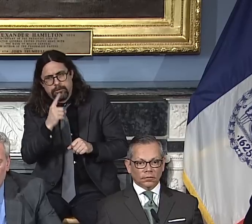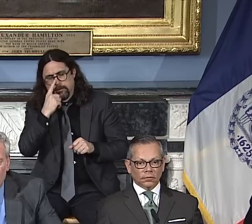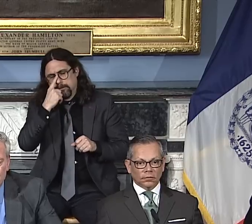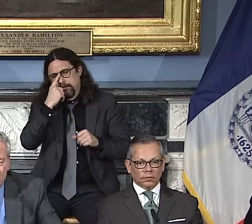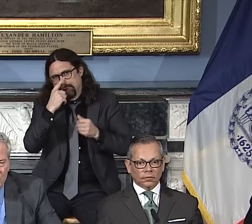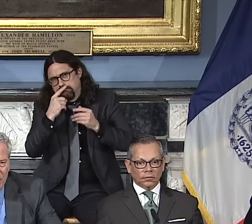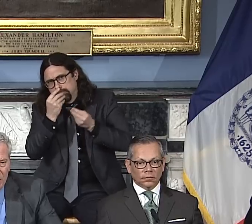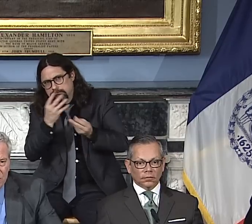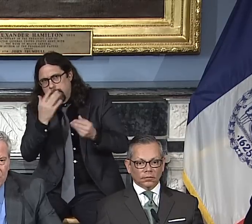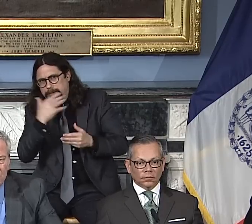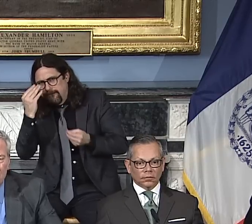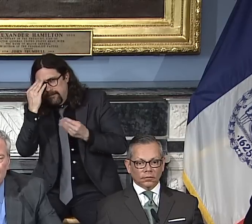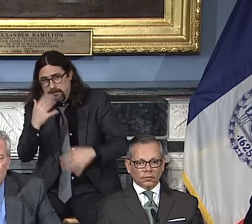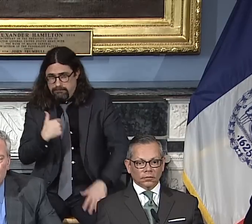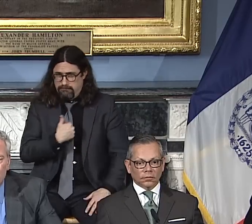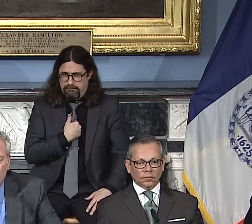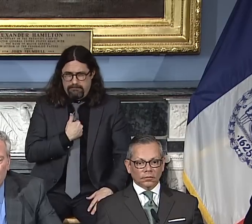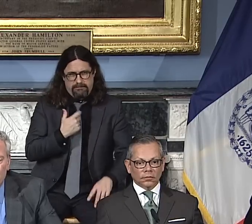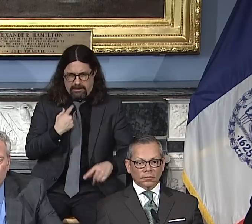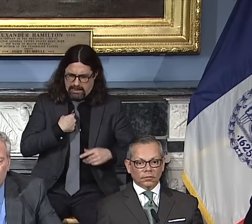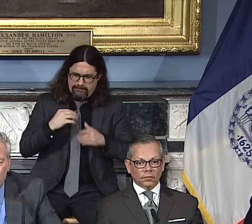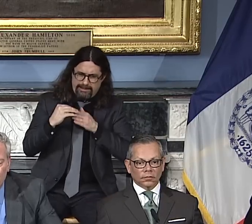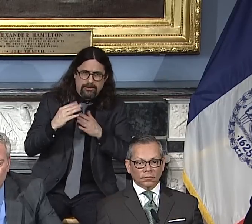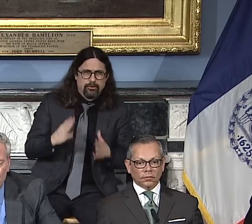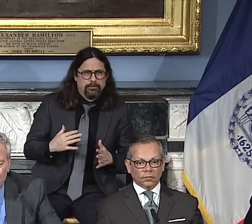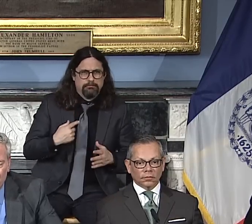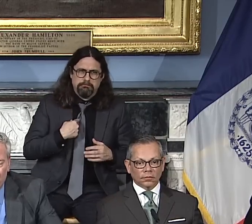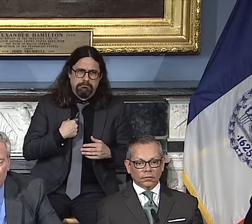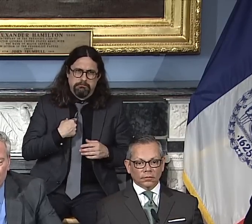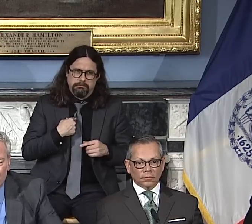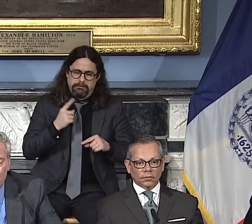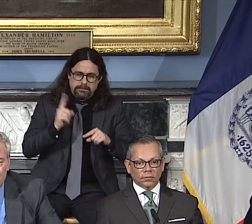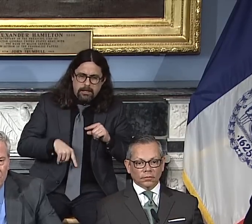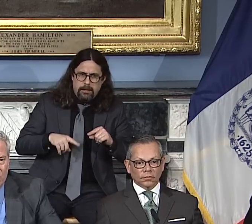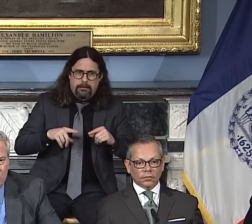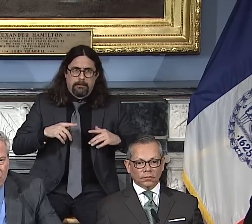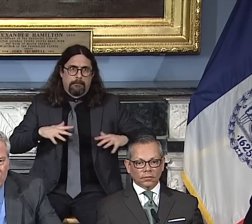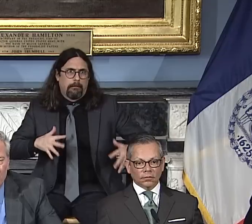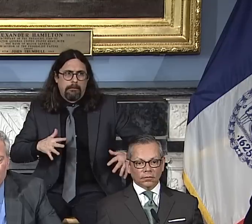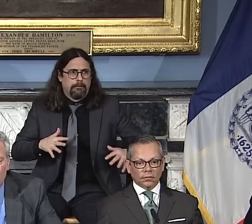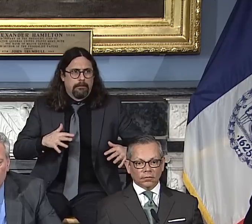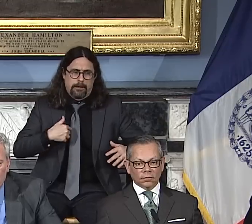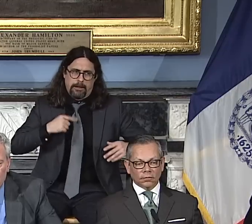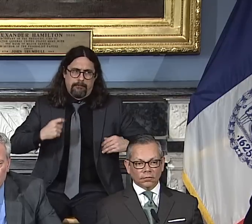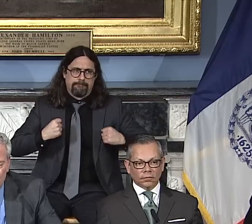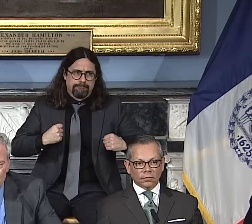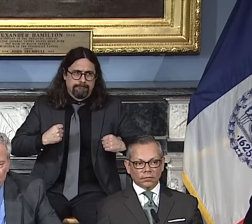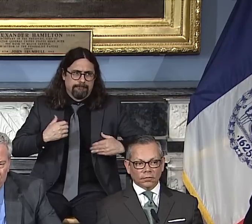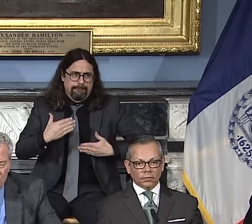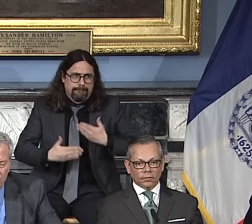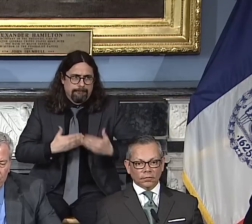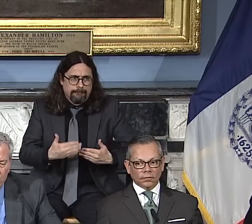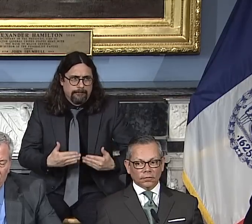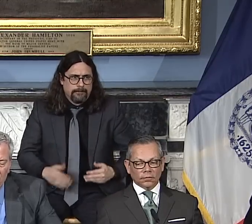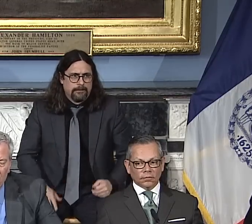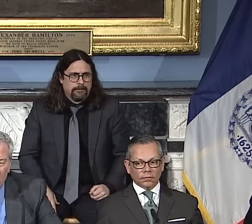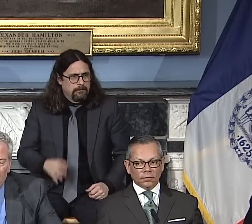had over the last few days, tried to really be clear that this thing was ramping up and we were making